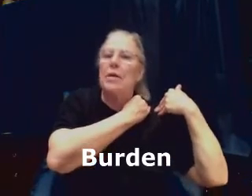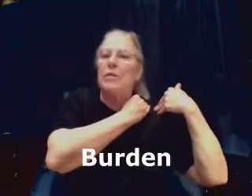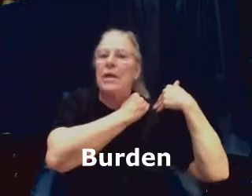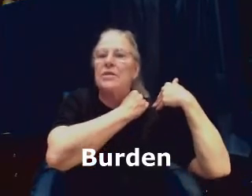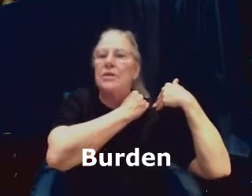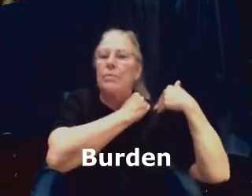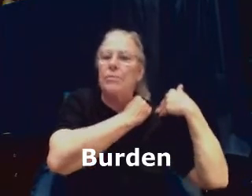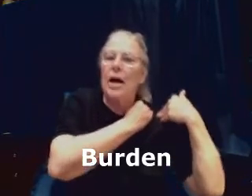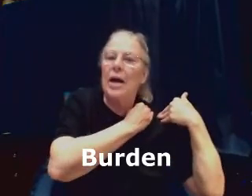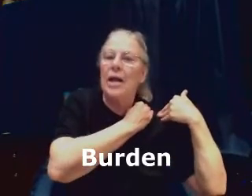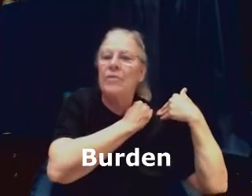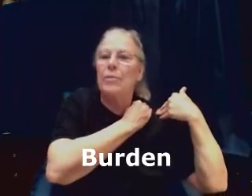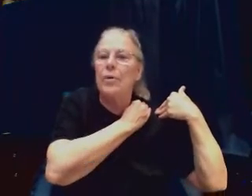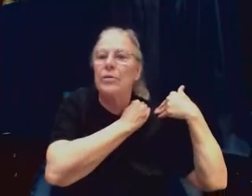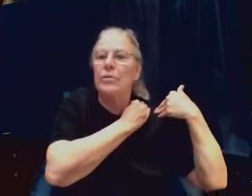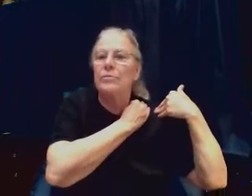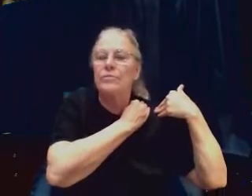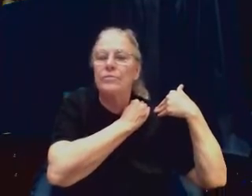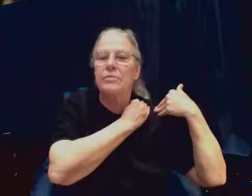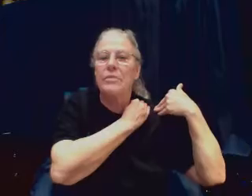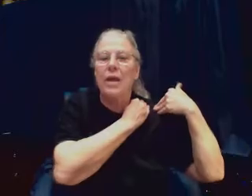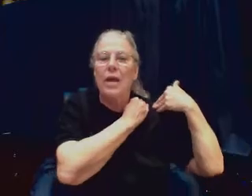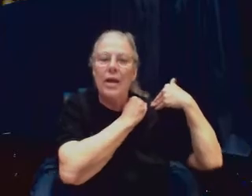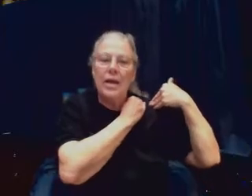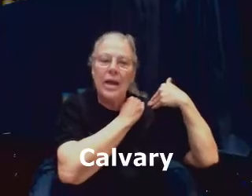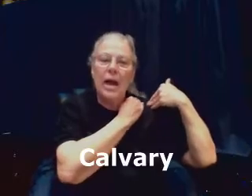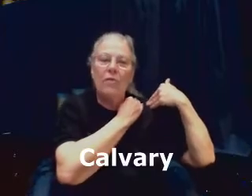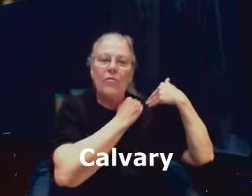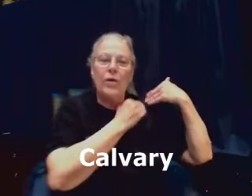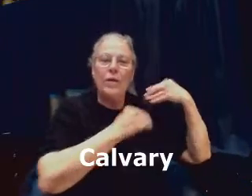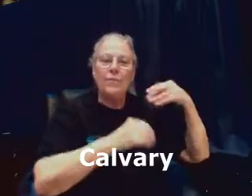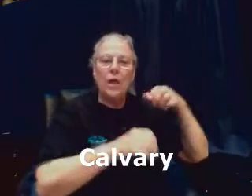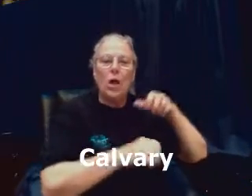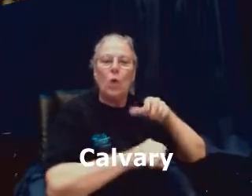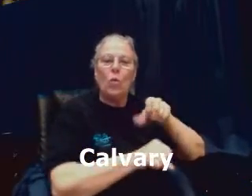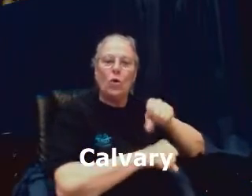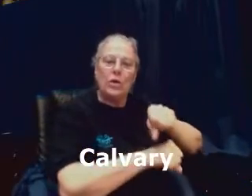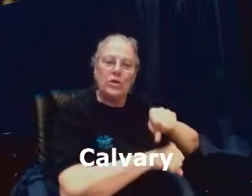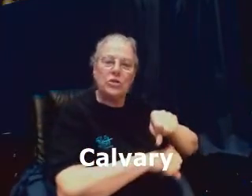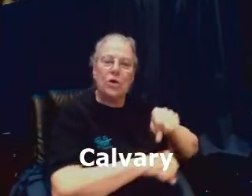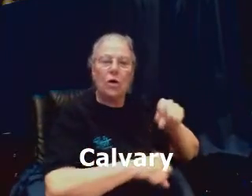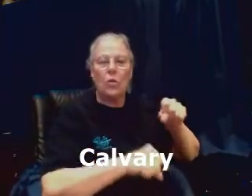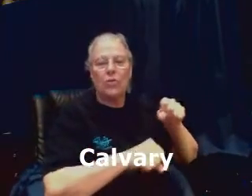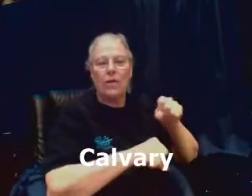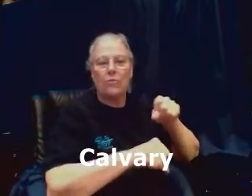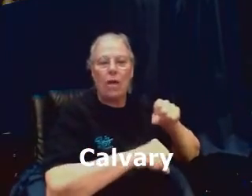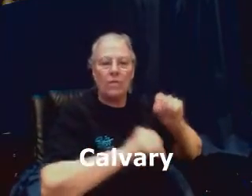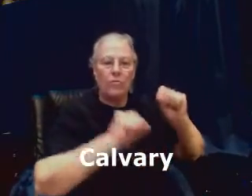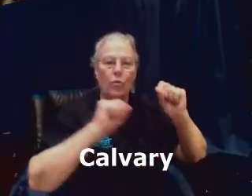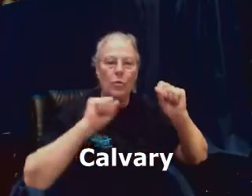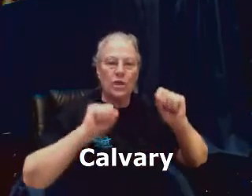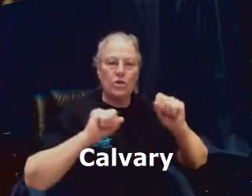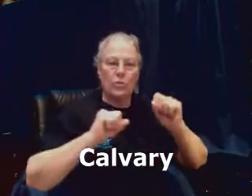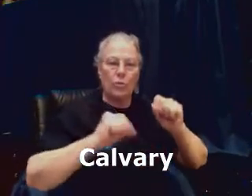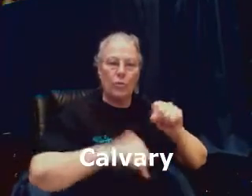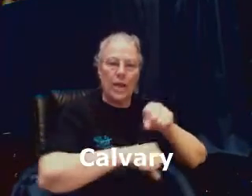like it's a heavy burden. Calvary, we're going to start with a rock formation, both